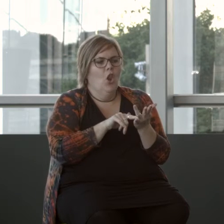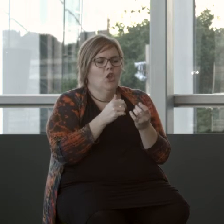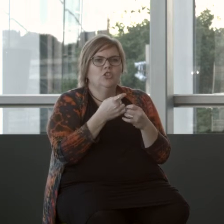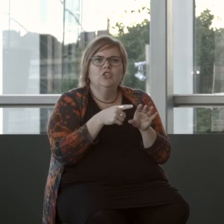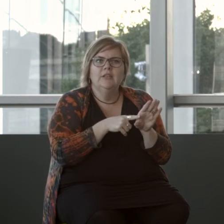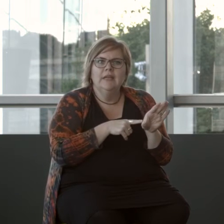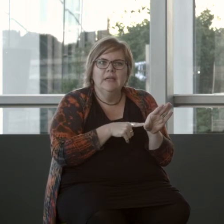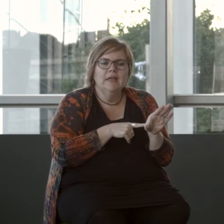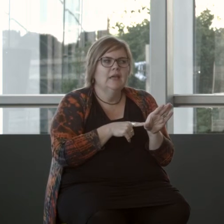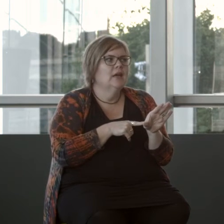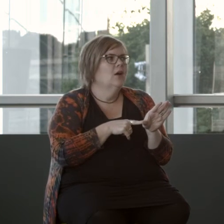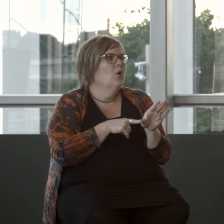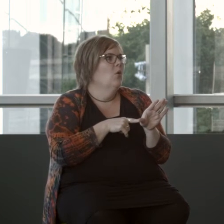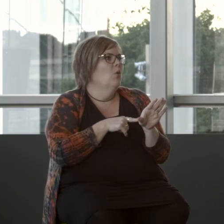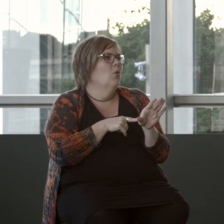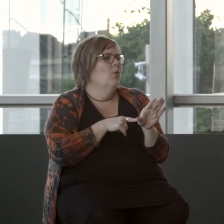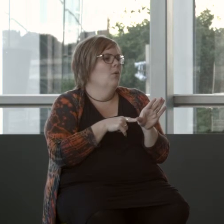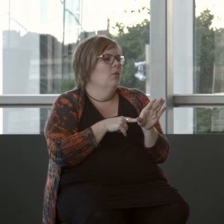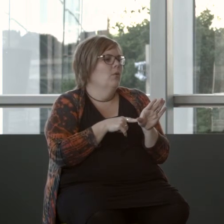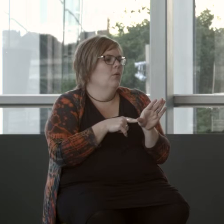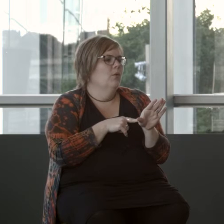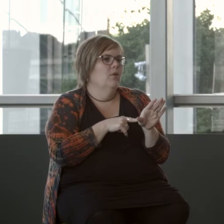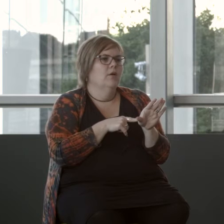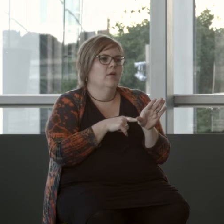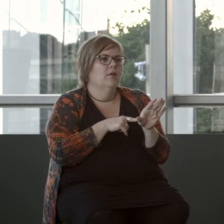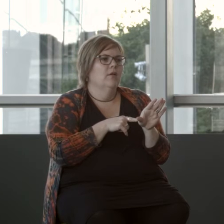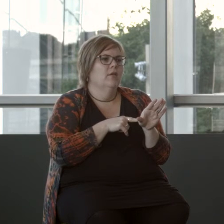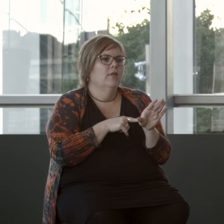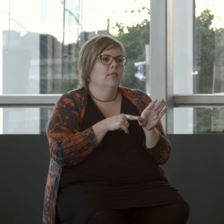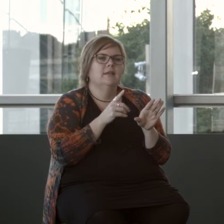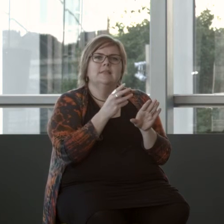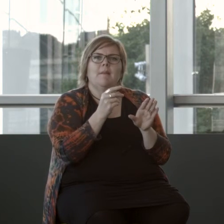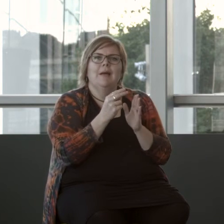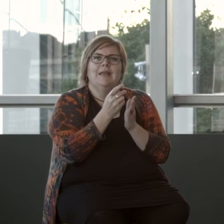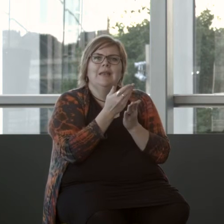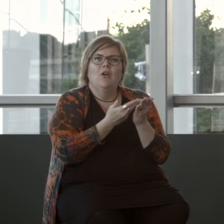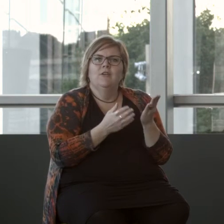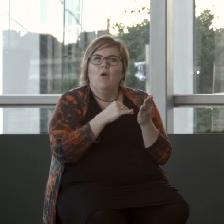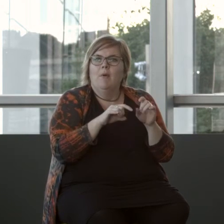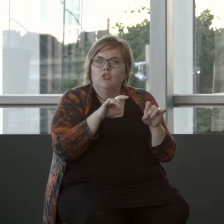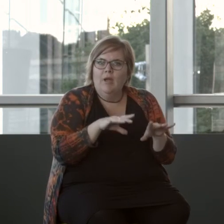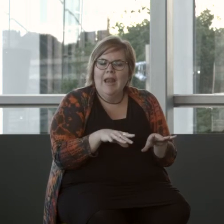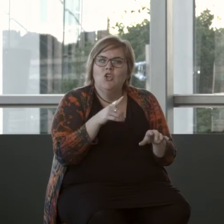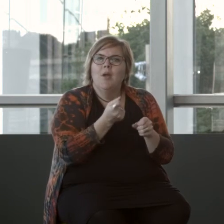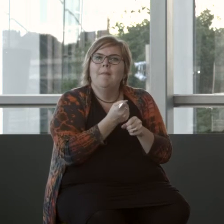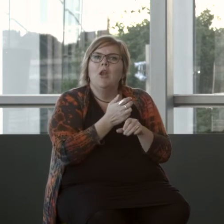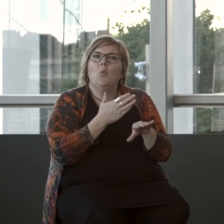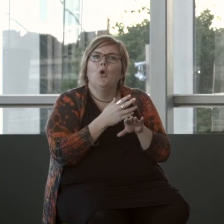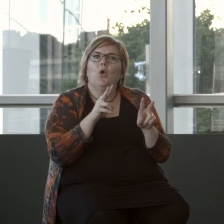folk mythology, the folk narratives from Australia. You've made a work